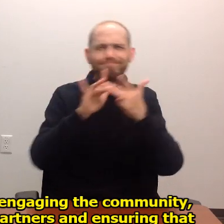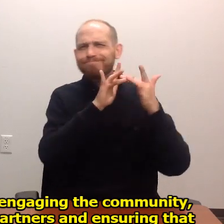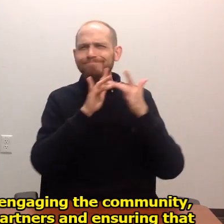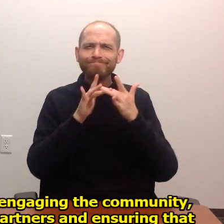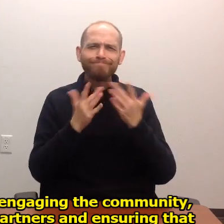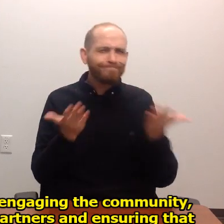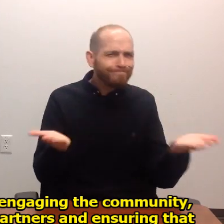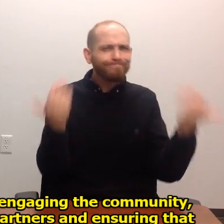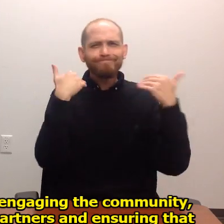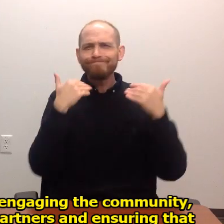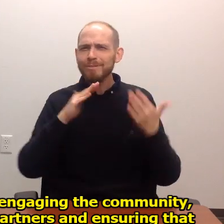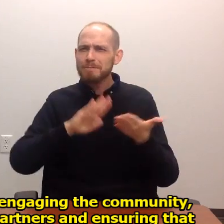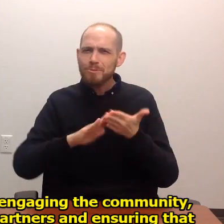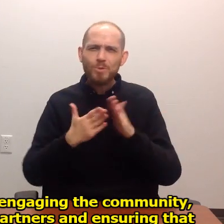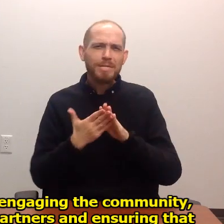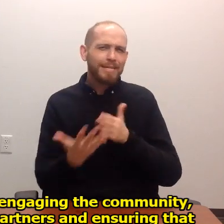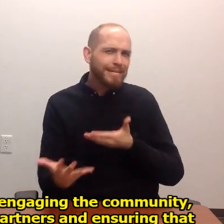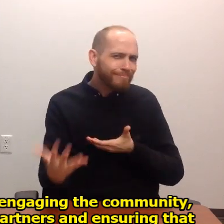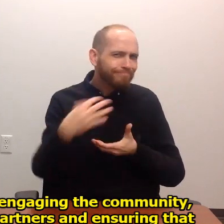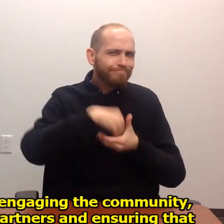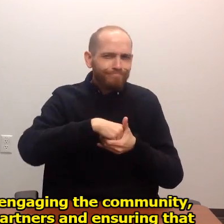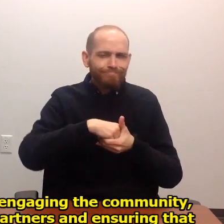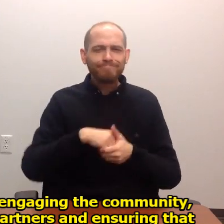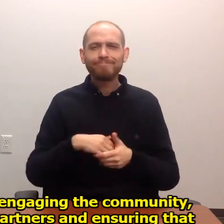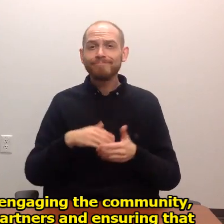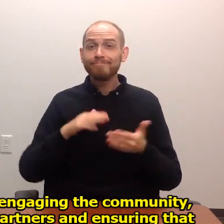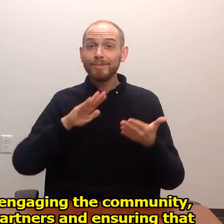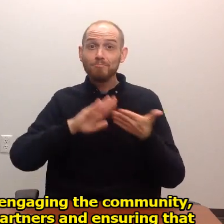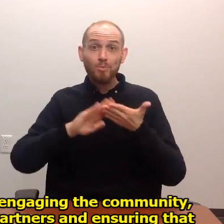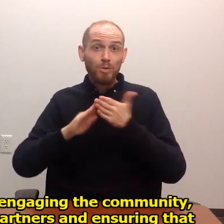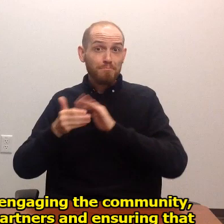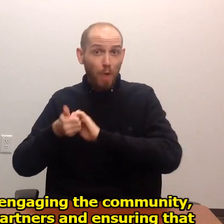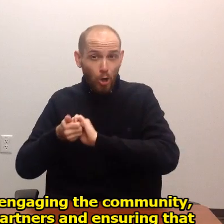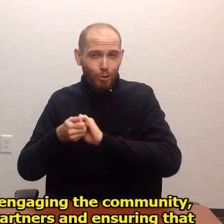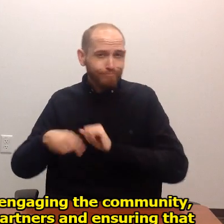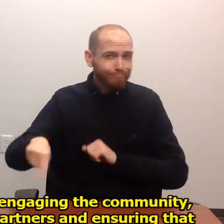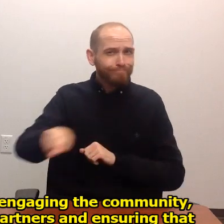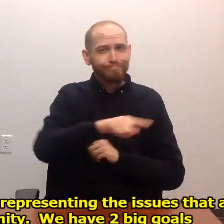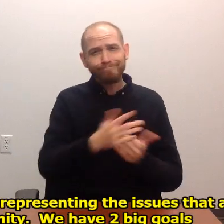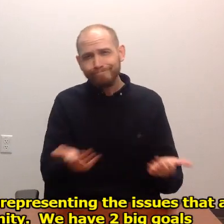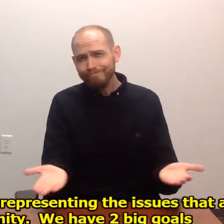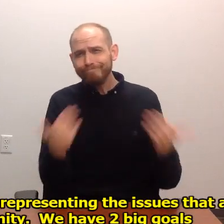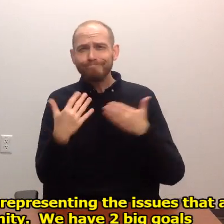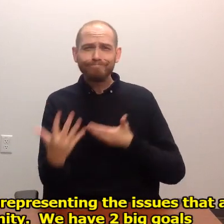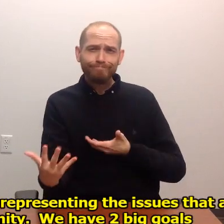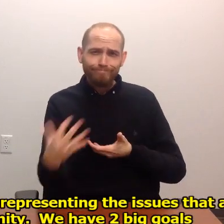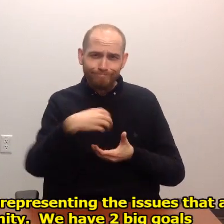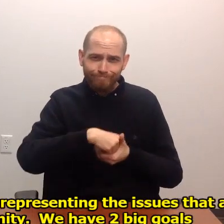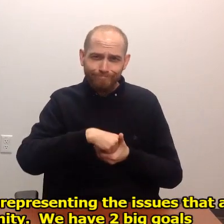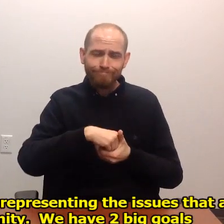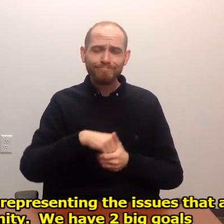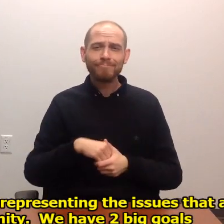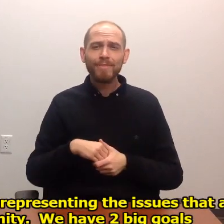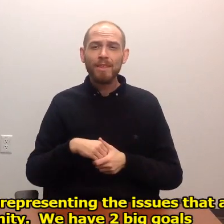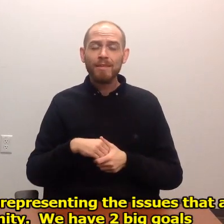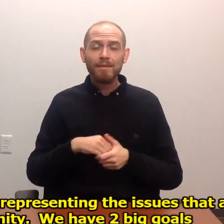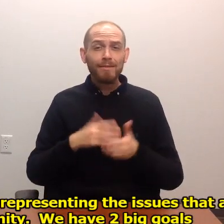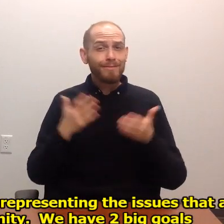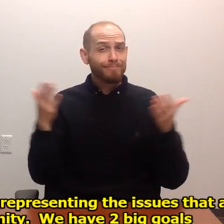community, engaging community partners, and ensuring that we